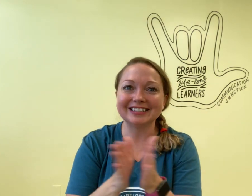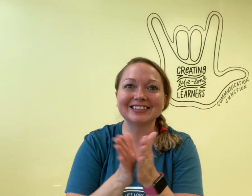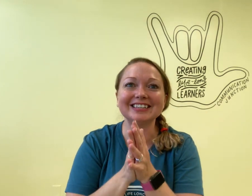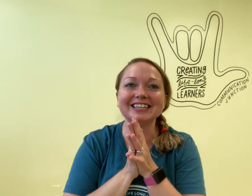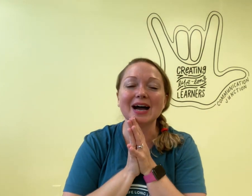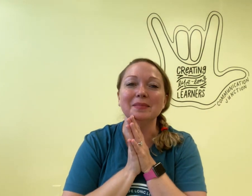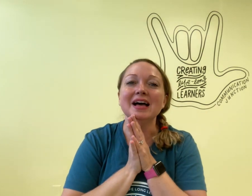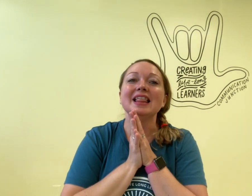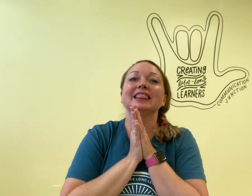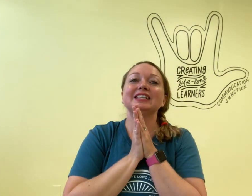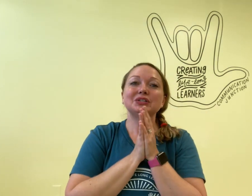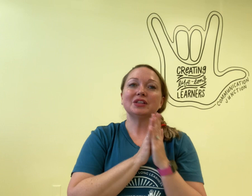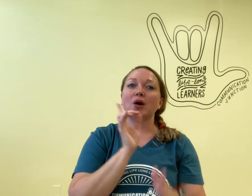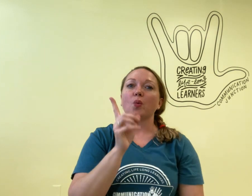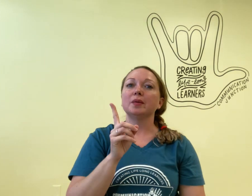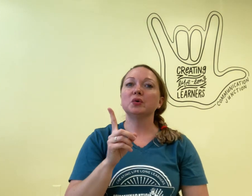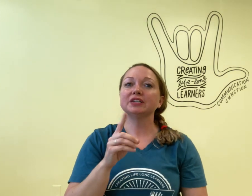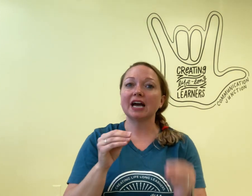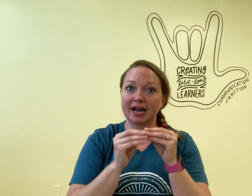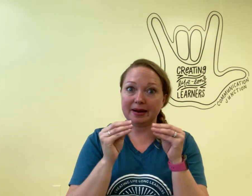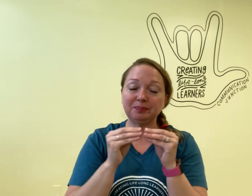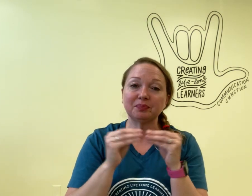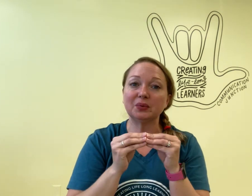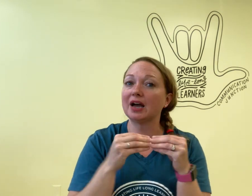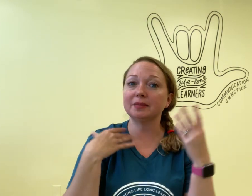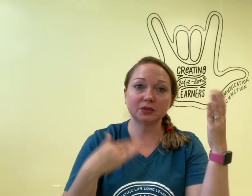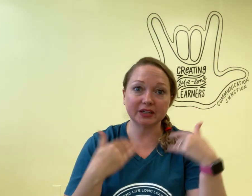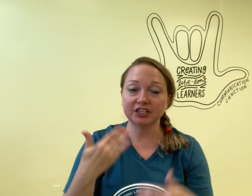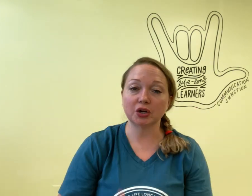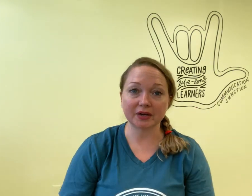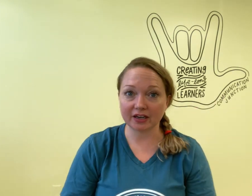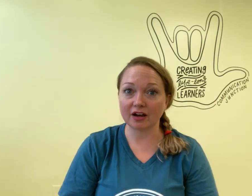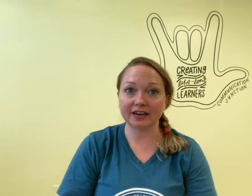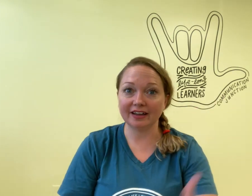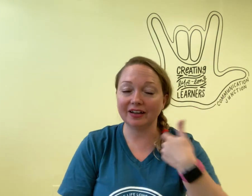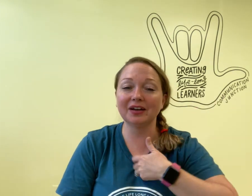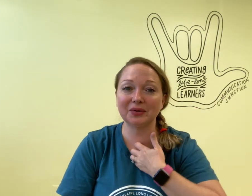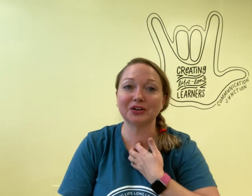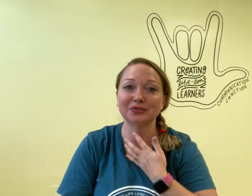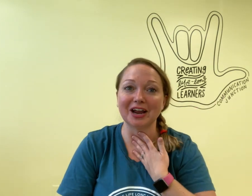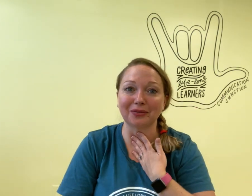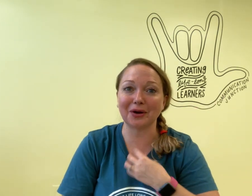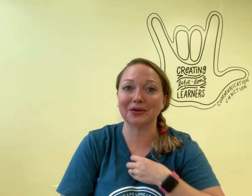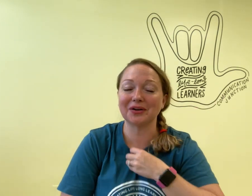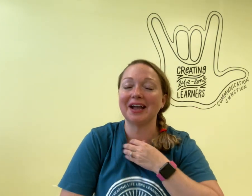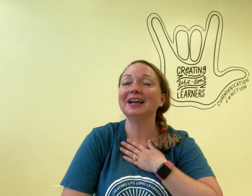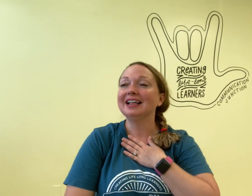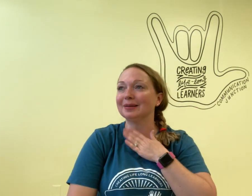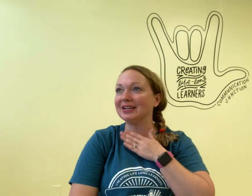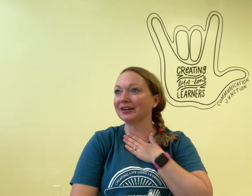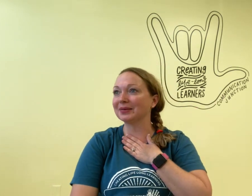Good job. Let's do that one more time without Miss Whitney choking on it with her dry throat, okay? Let me clear it really